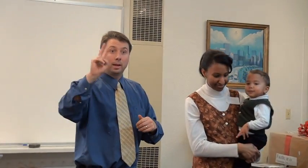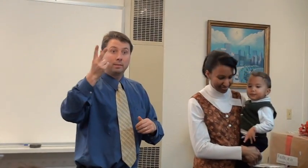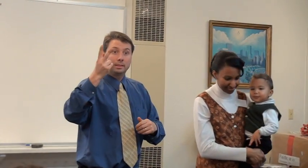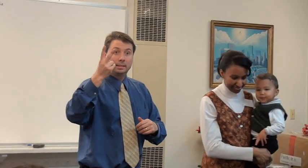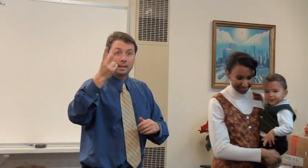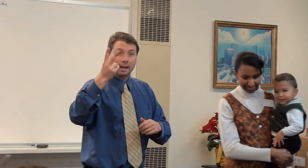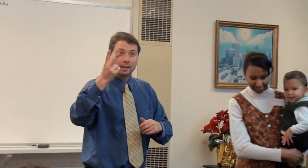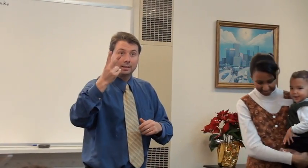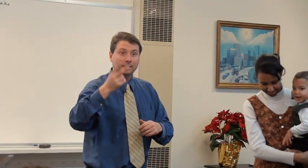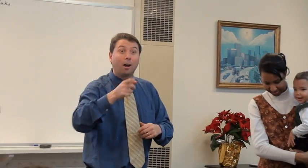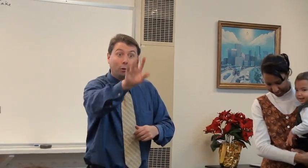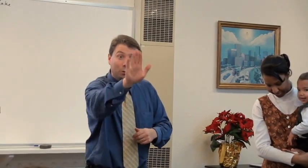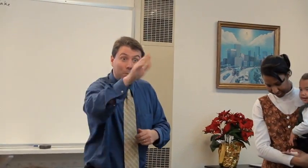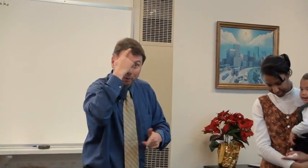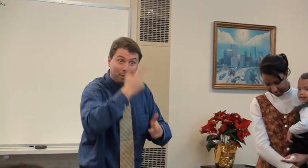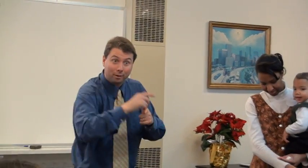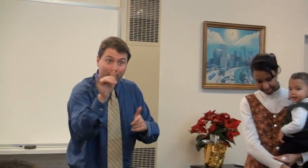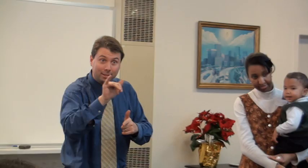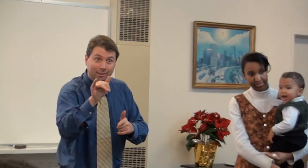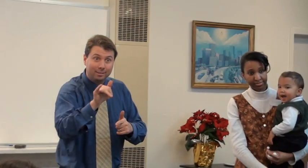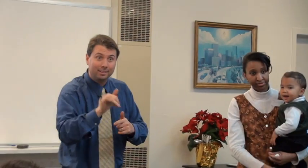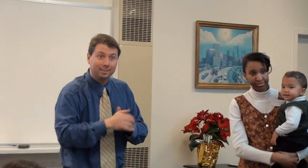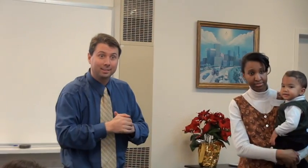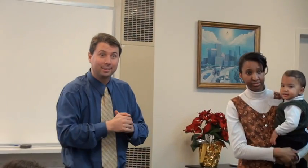a second. Oh, your brother also?